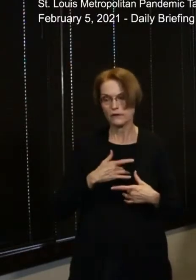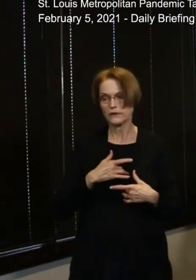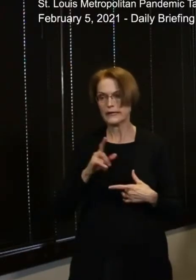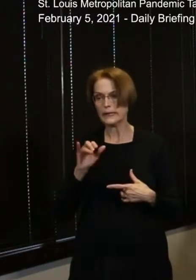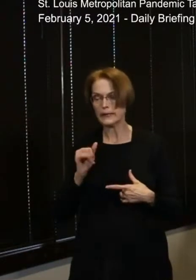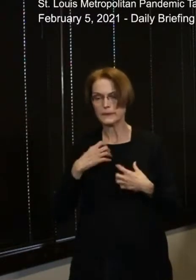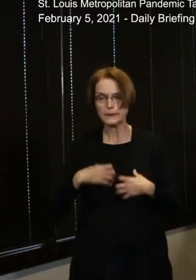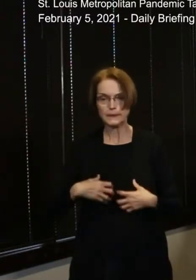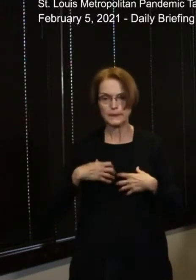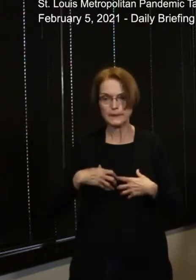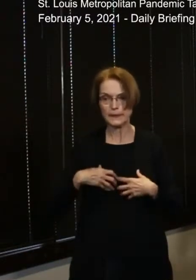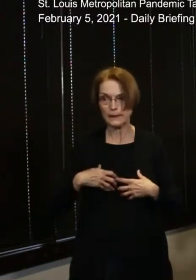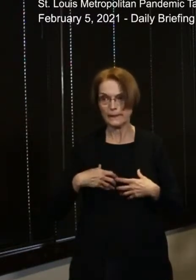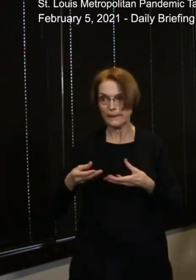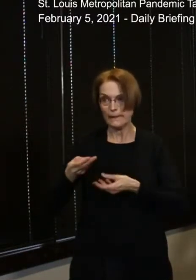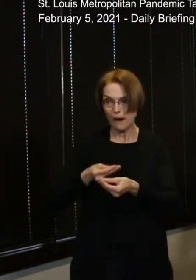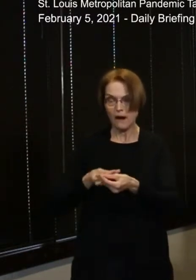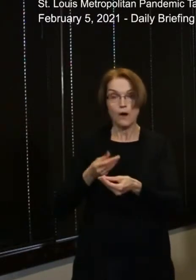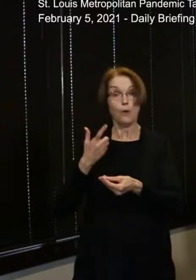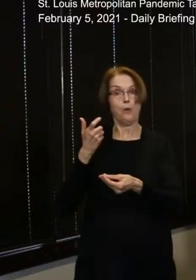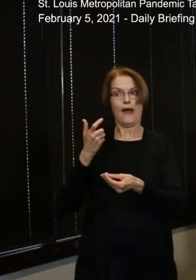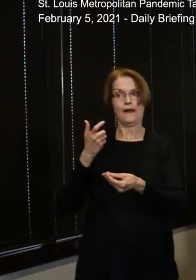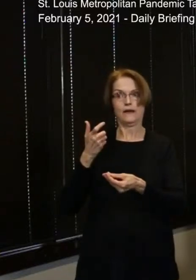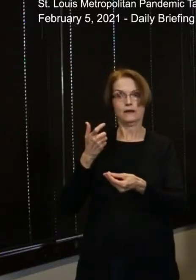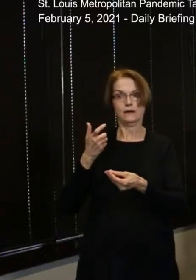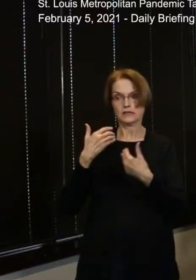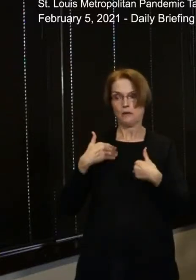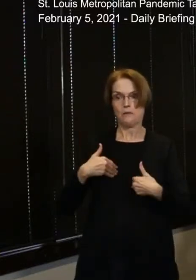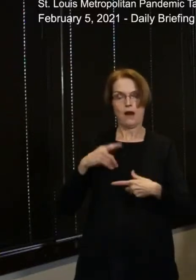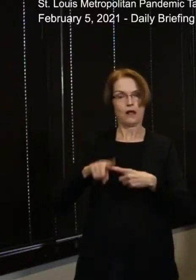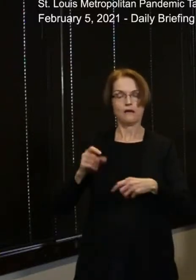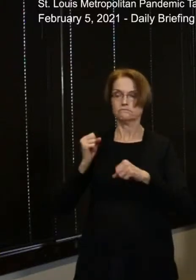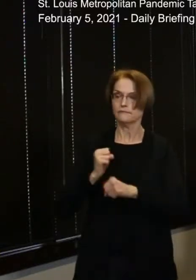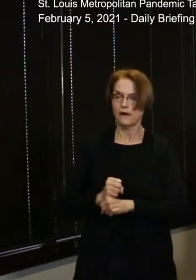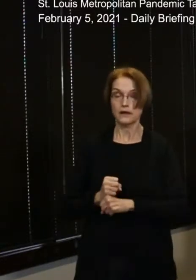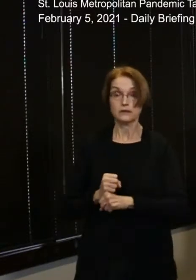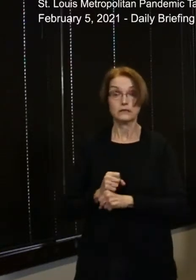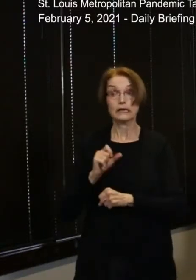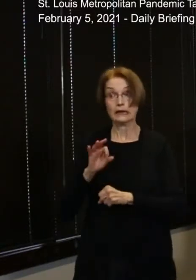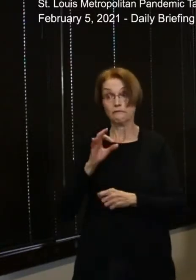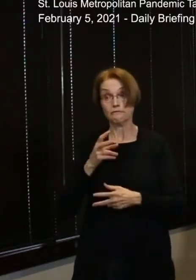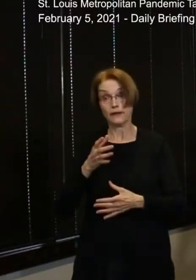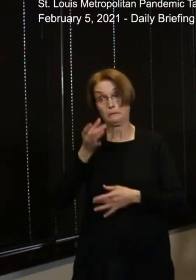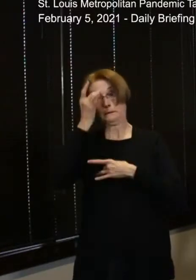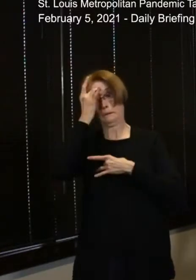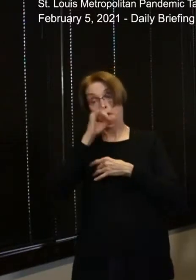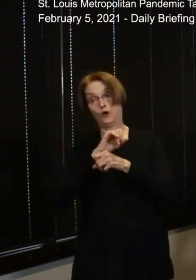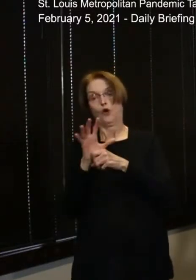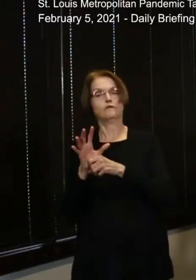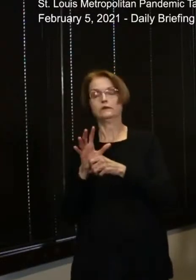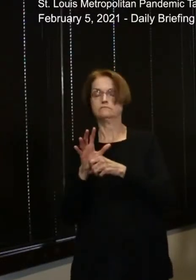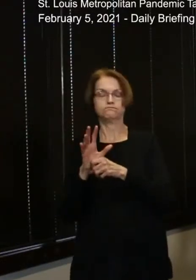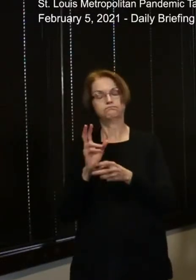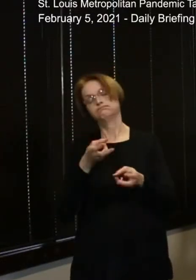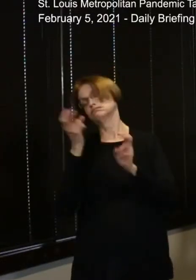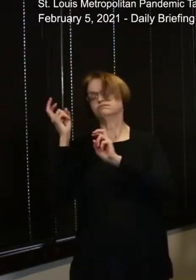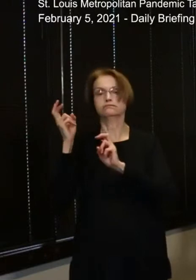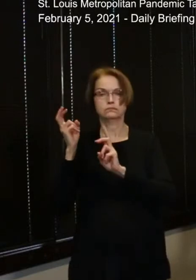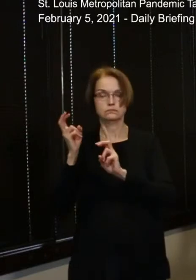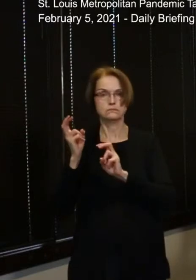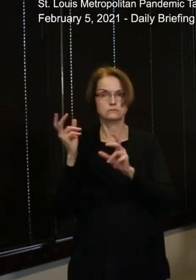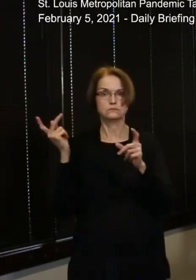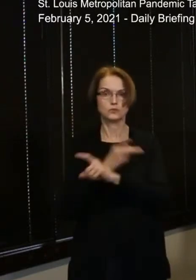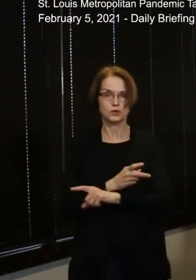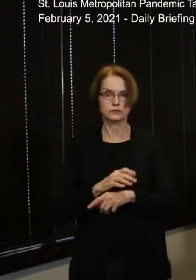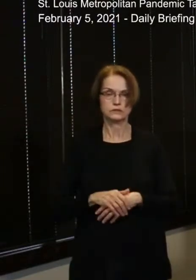severely immunocompromised. And so if they had COVID, it would affect them the most. Now, we're also working with